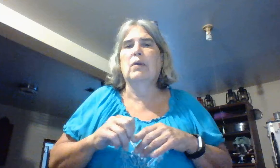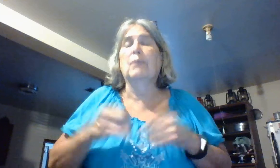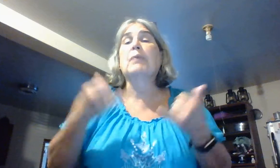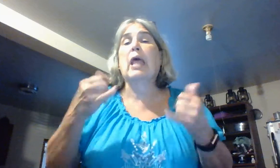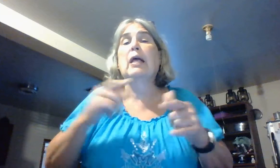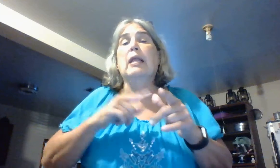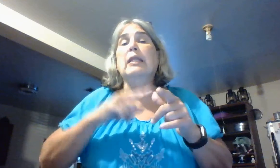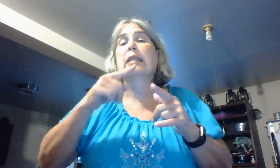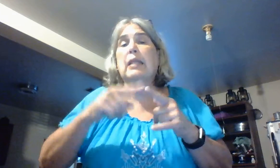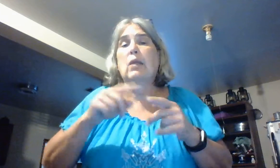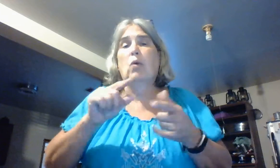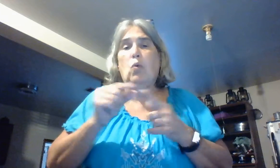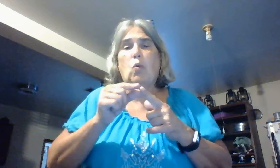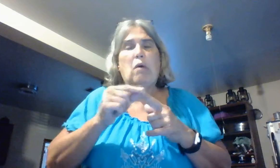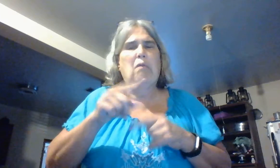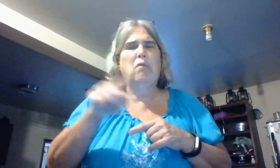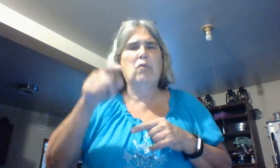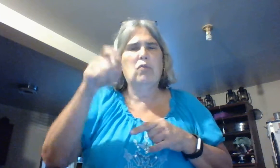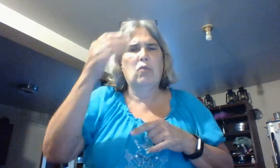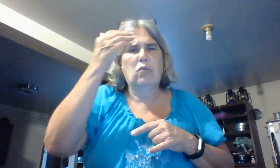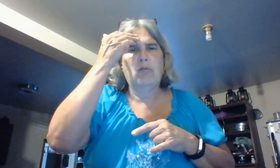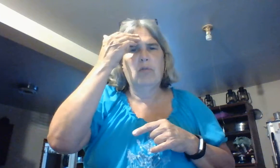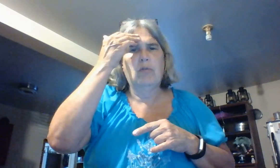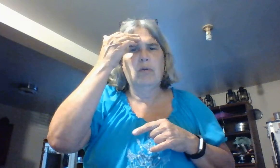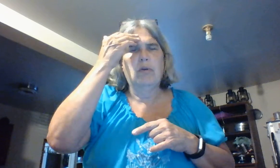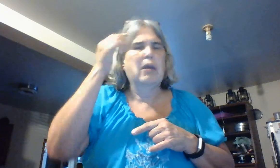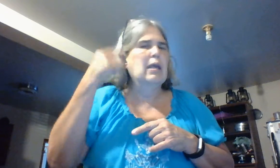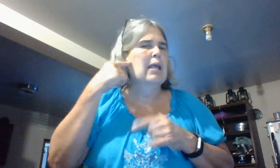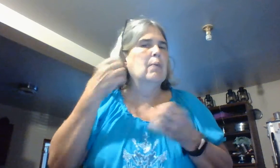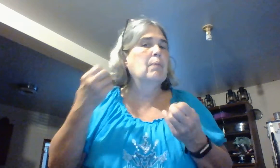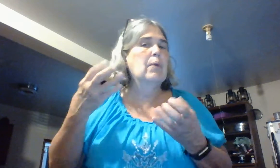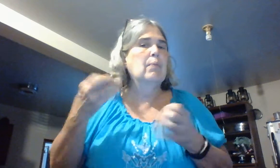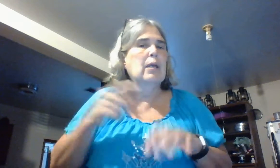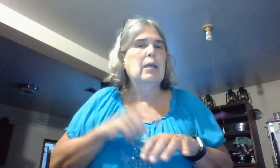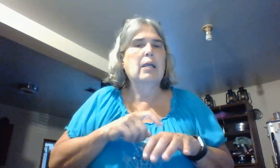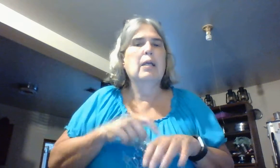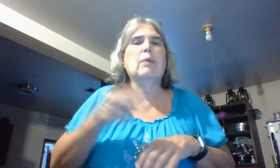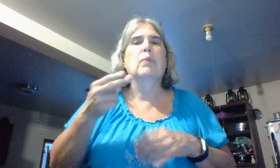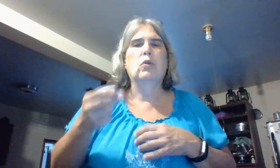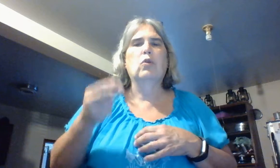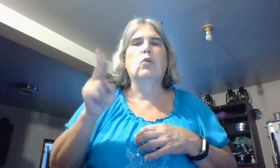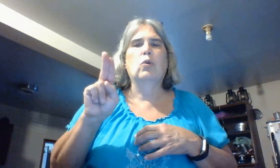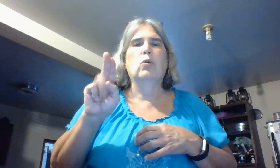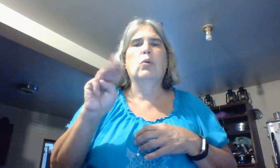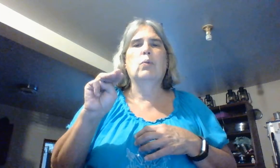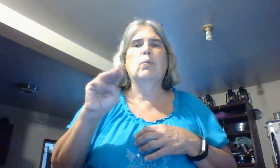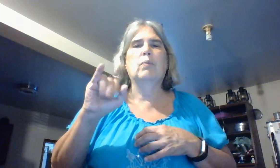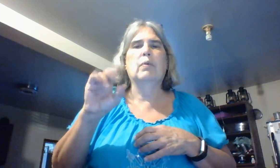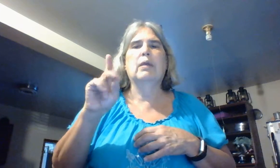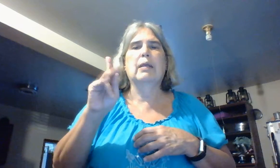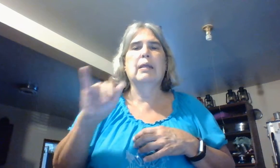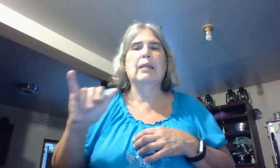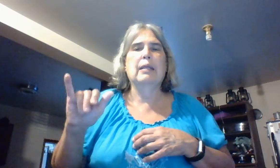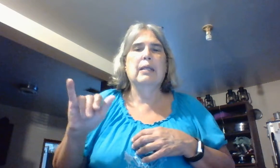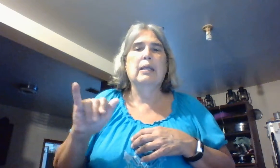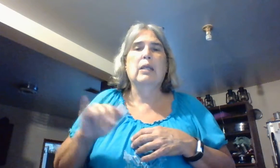Term you're all familiar with, you've heard several times, I'm sure. Humidity. Very simply put, water vapor